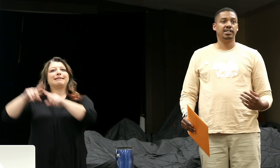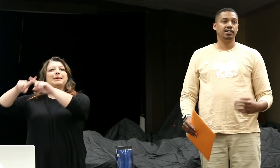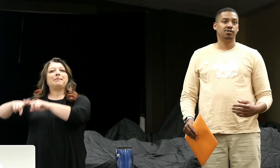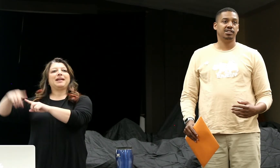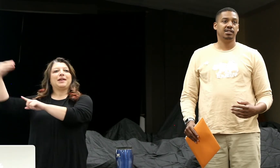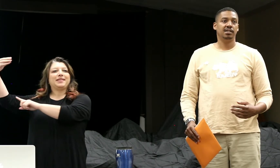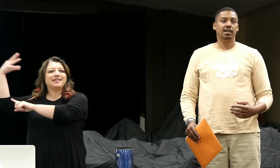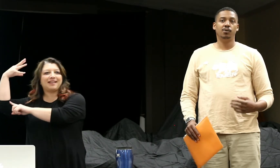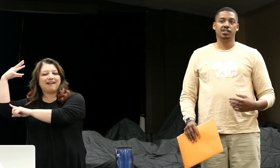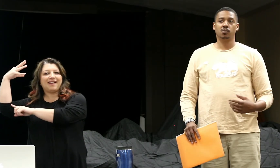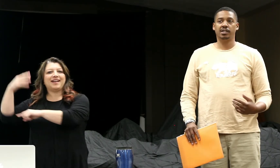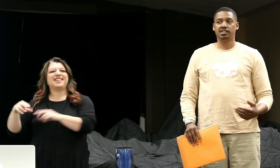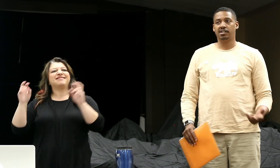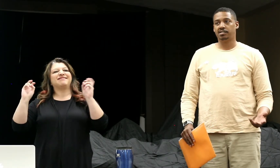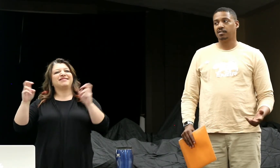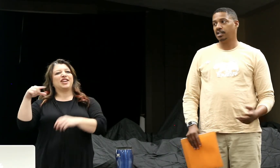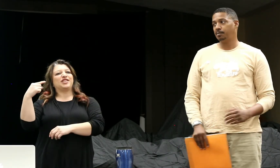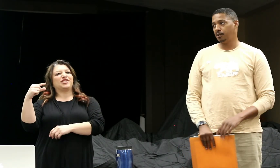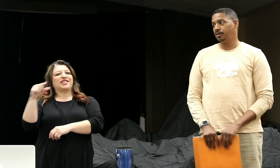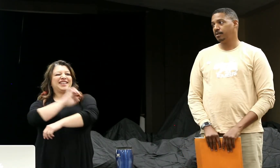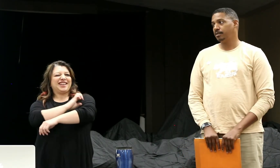energy. And we just want to extend ourselves to help you.